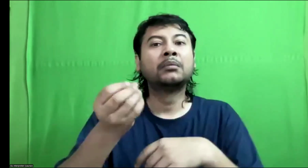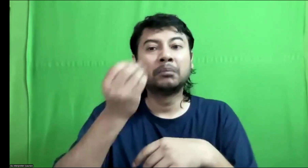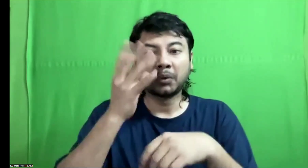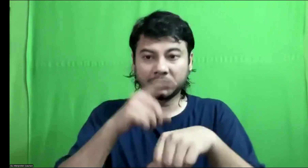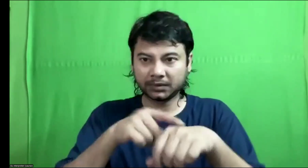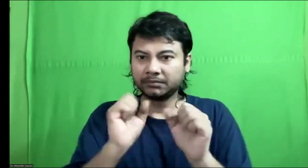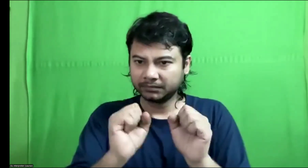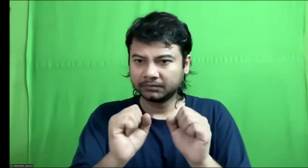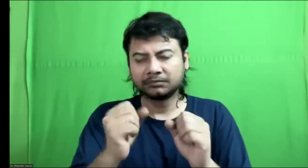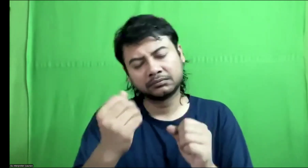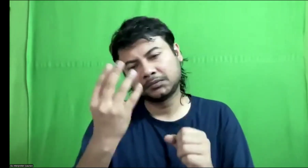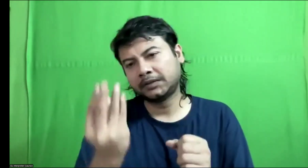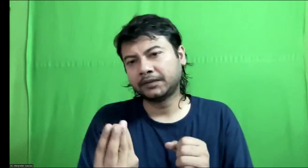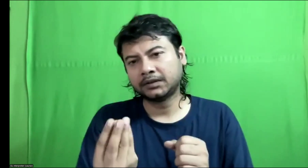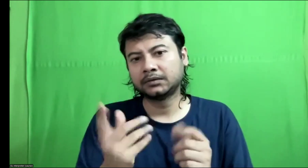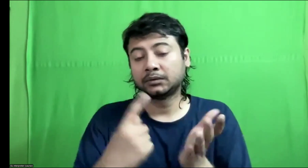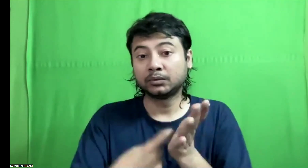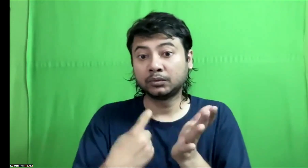evening. So no hard and fast rule.